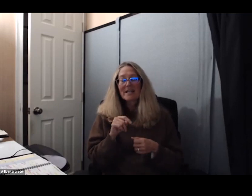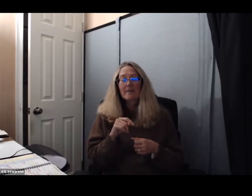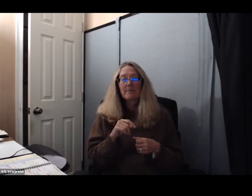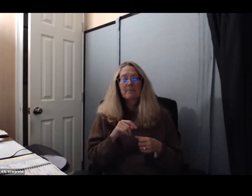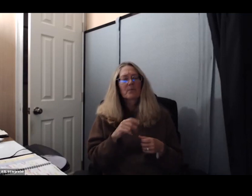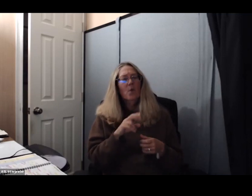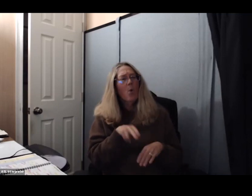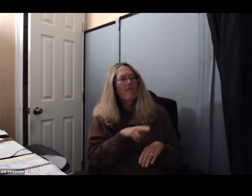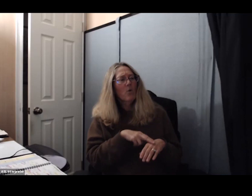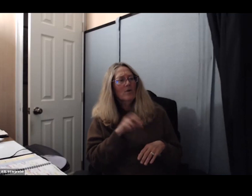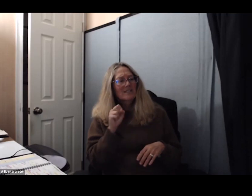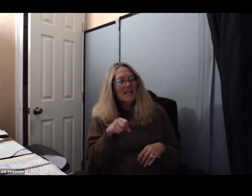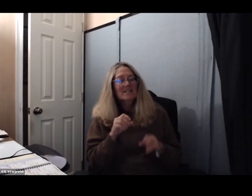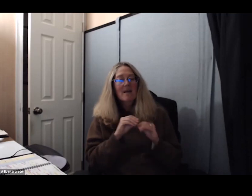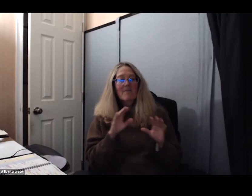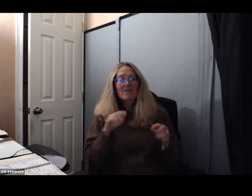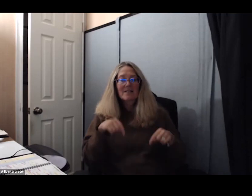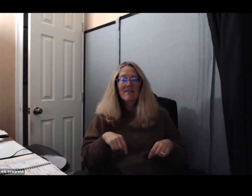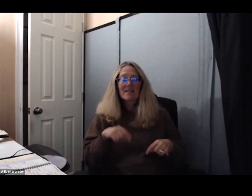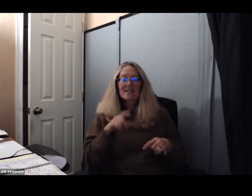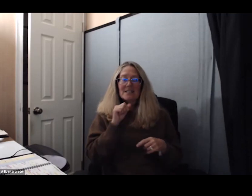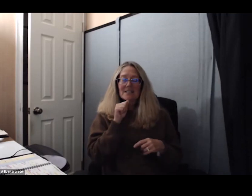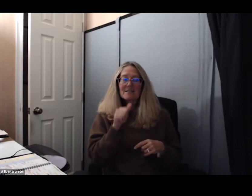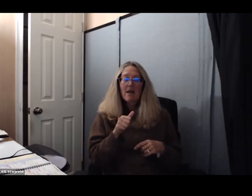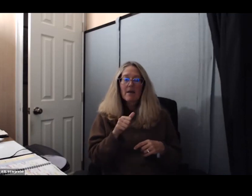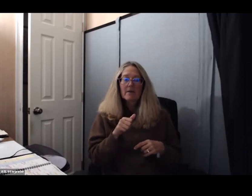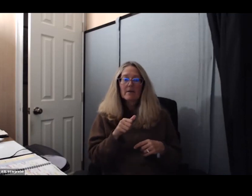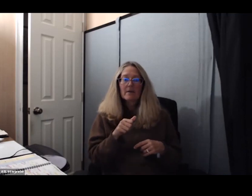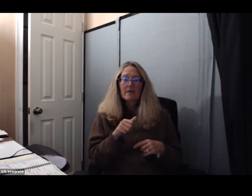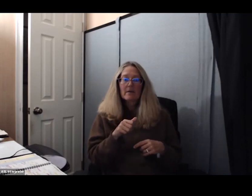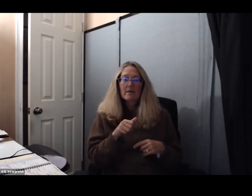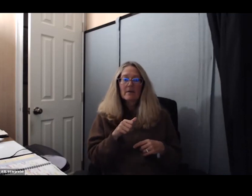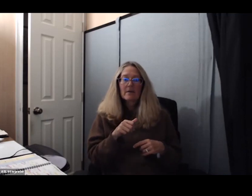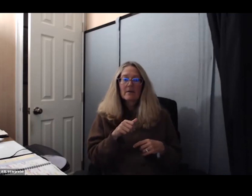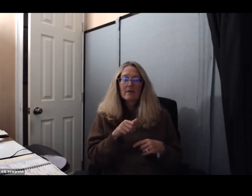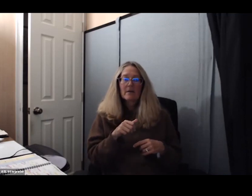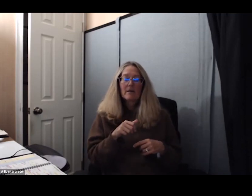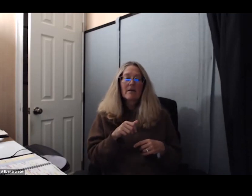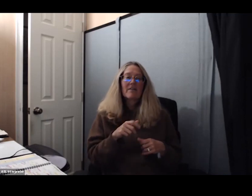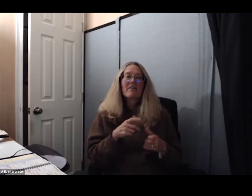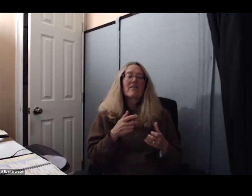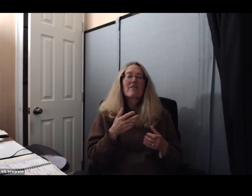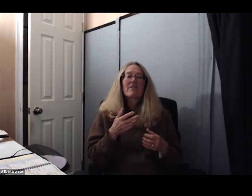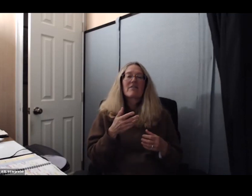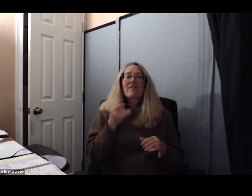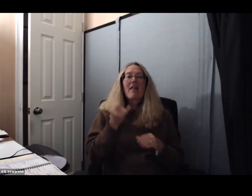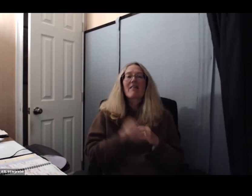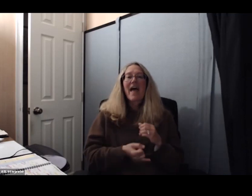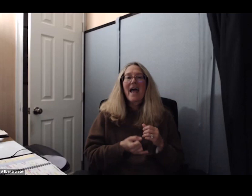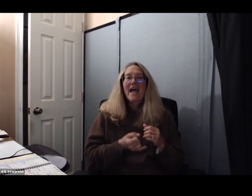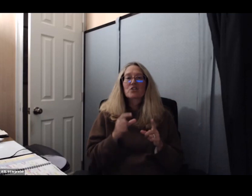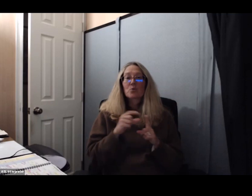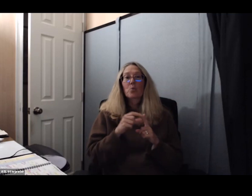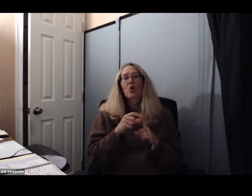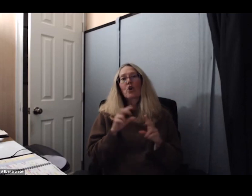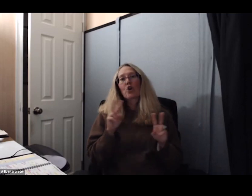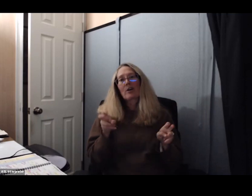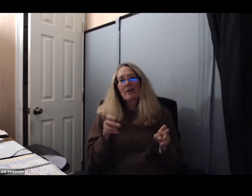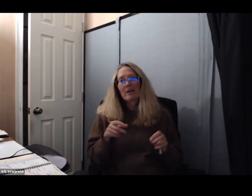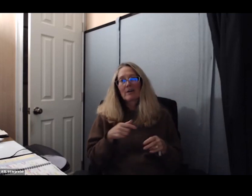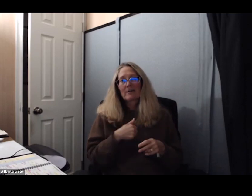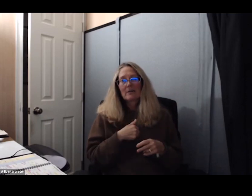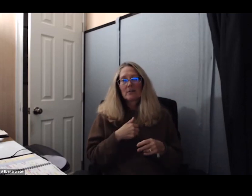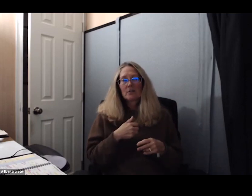So obviously this isn't, like Ms. Edison mentioned, the end all be all, right? We're not just going to put out a video and say we did the